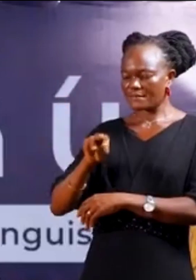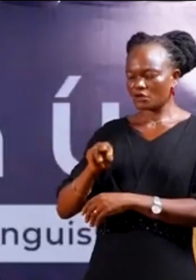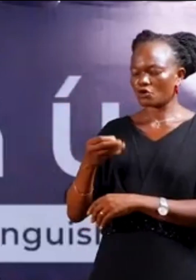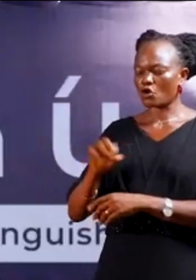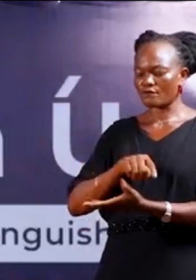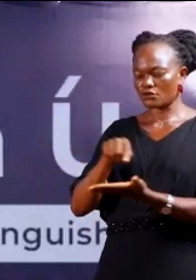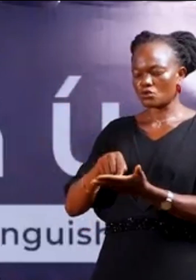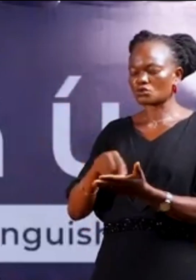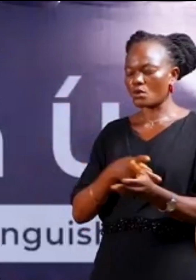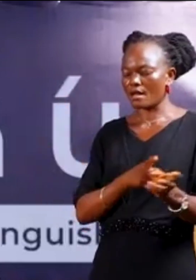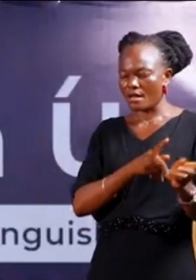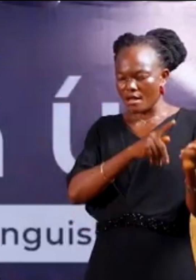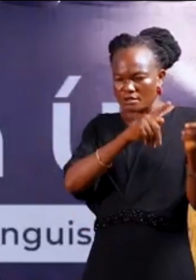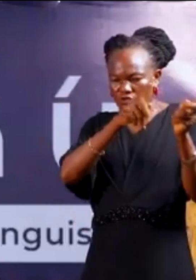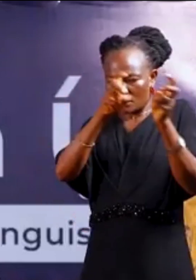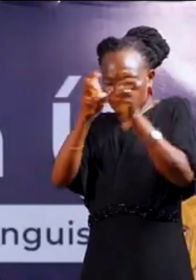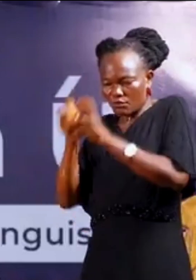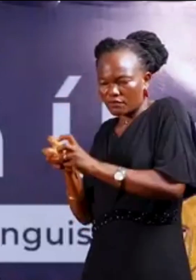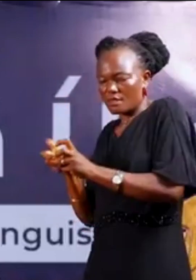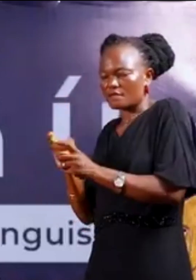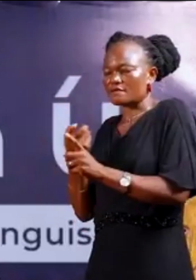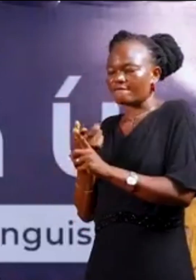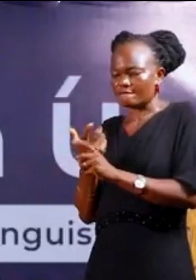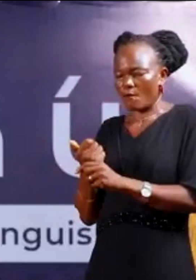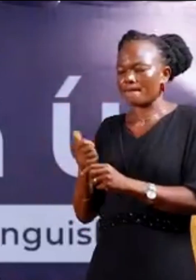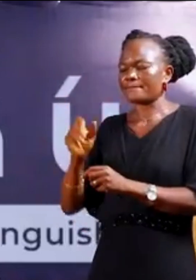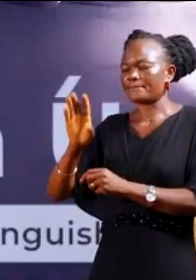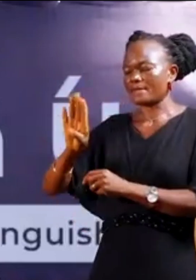were transported from the Bight of Biafra.